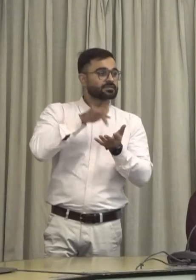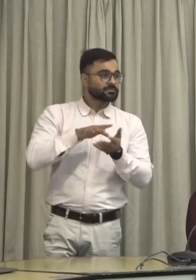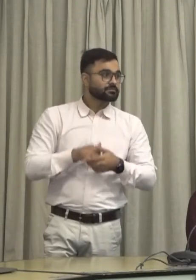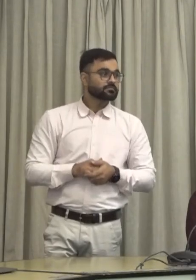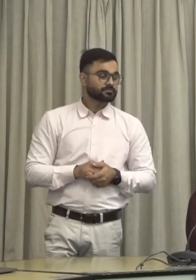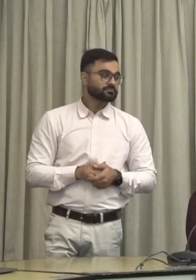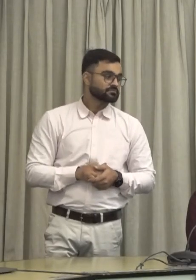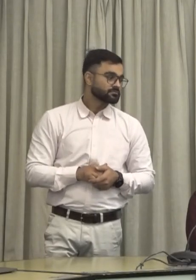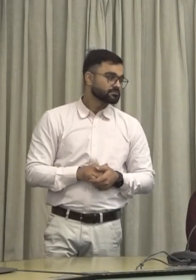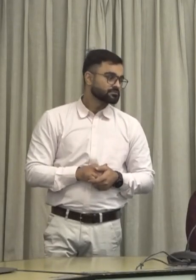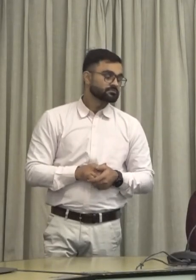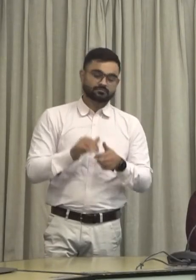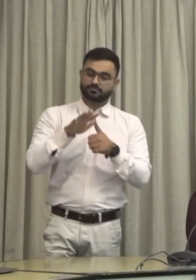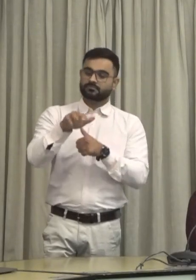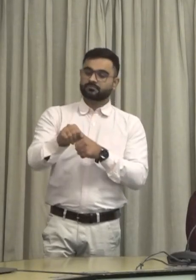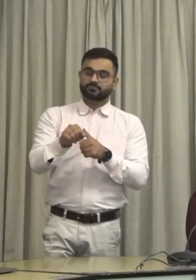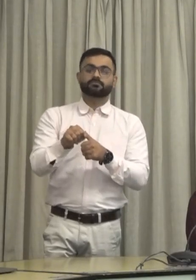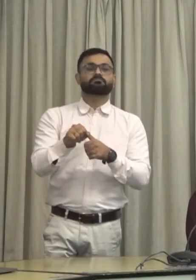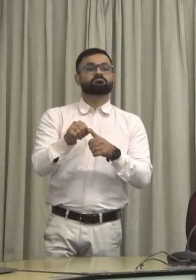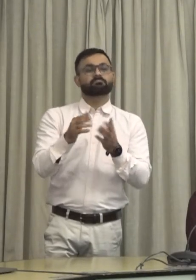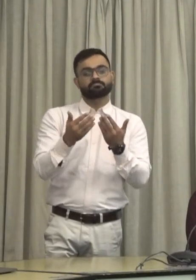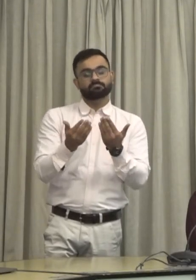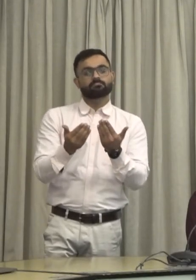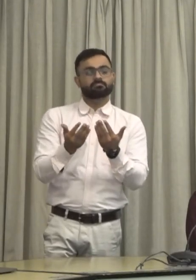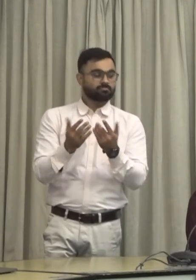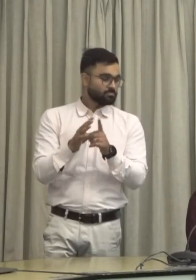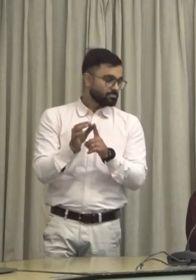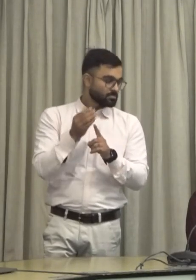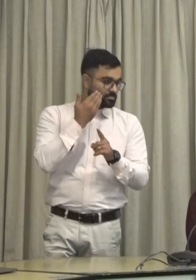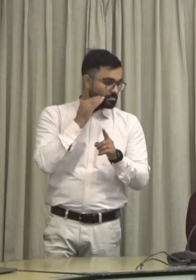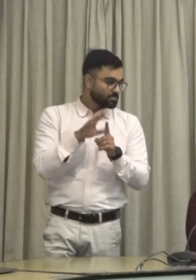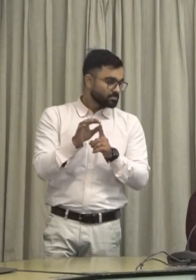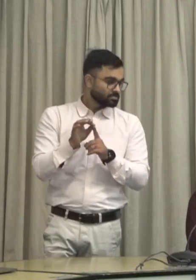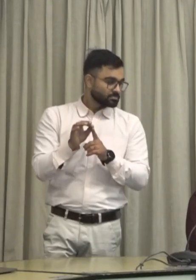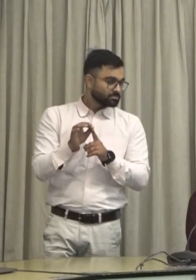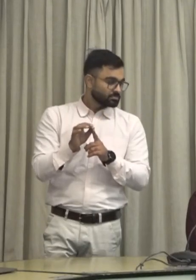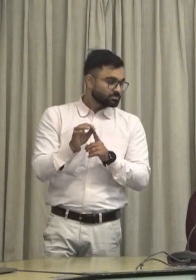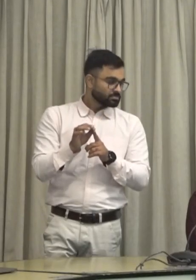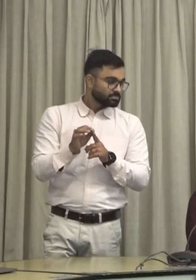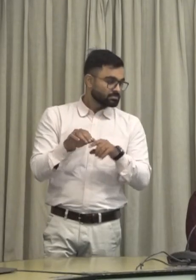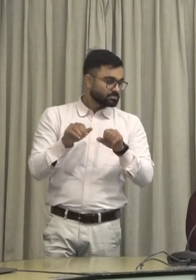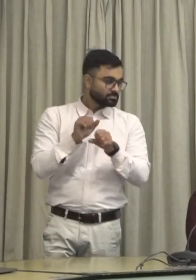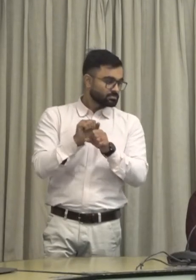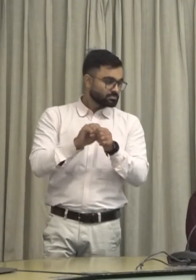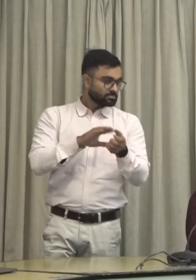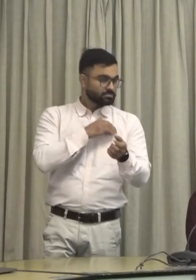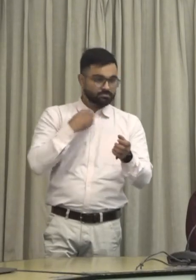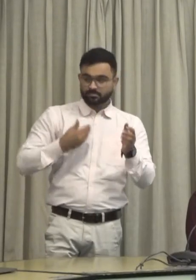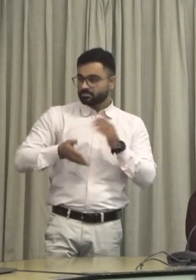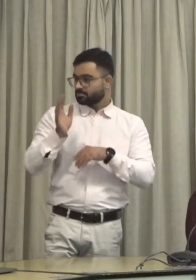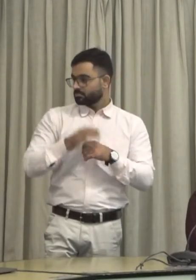it is accessible as far as possible when you do have to go to hospital.